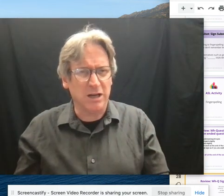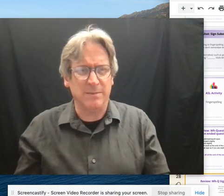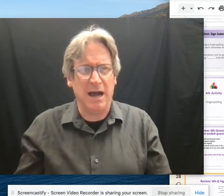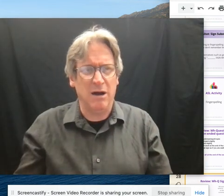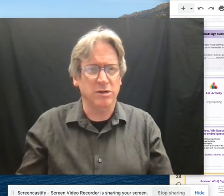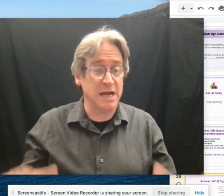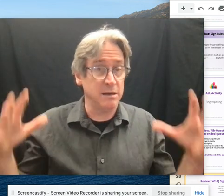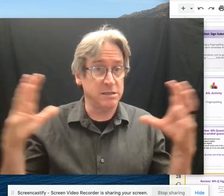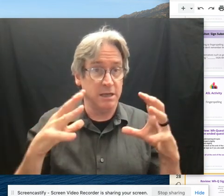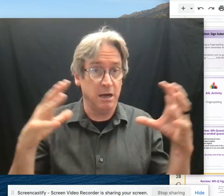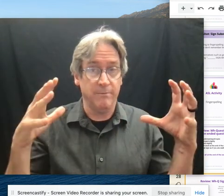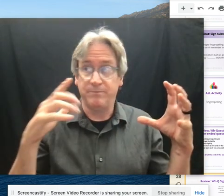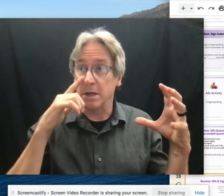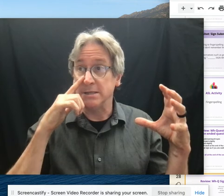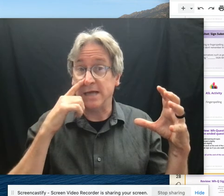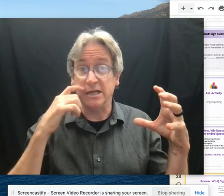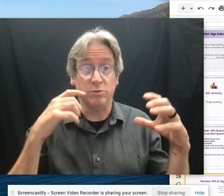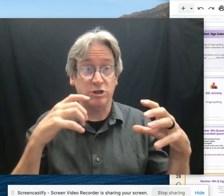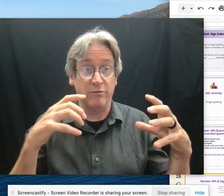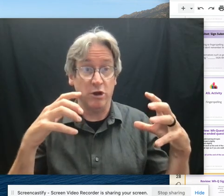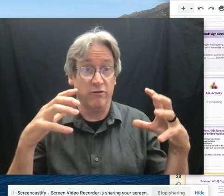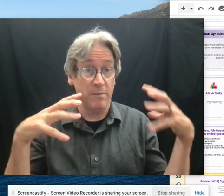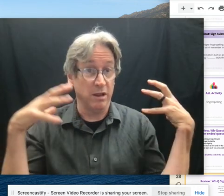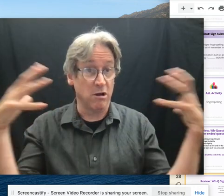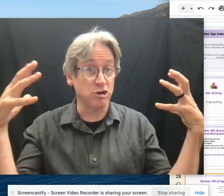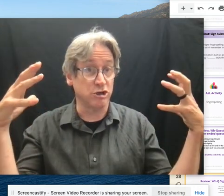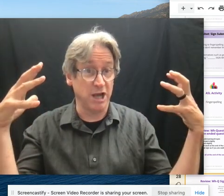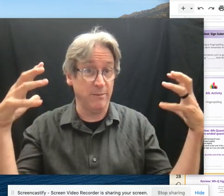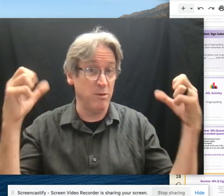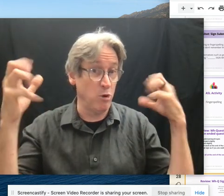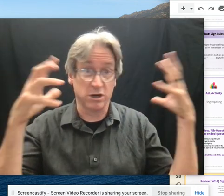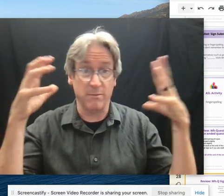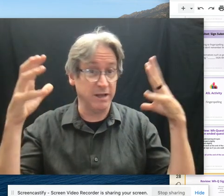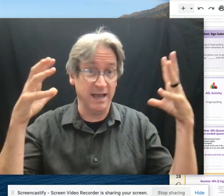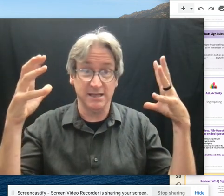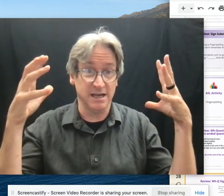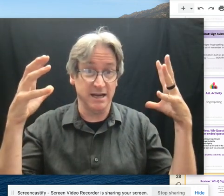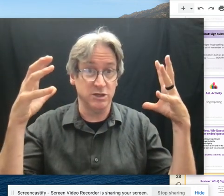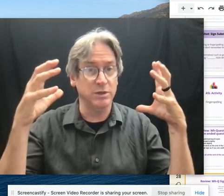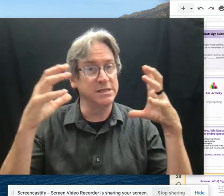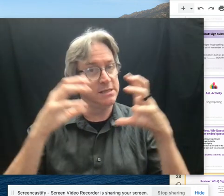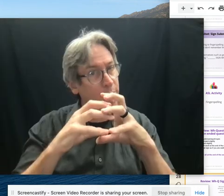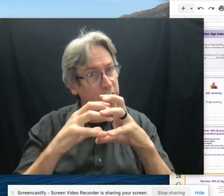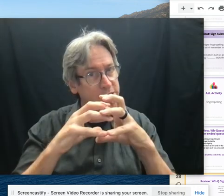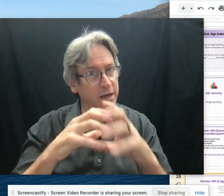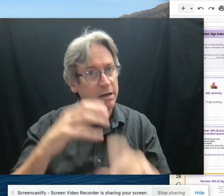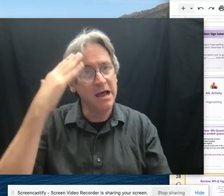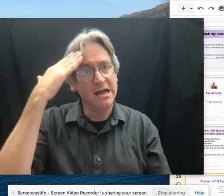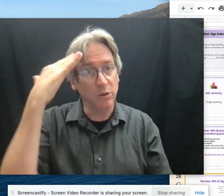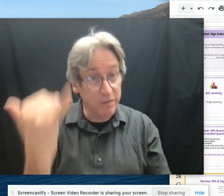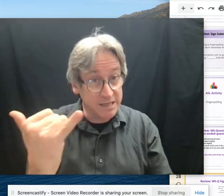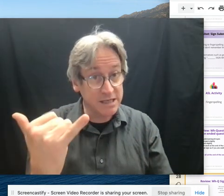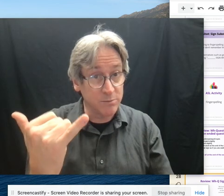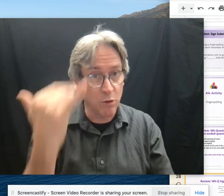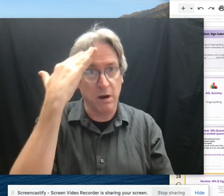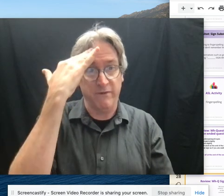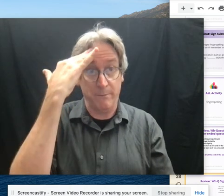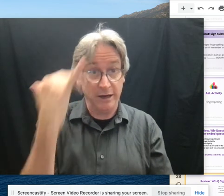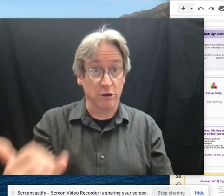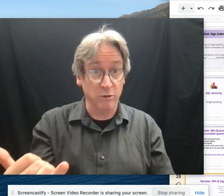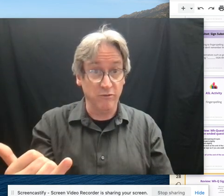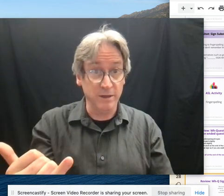like we've talked about how signs will generally go from the larger shape, the more complicated sign, to this simpler sign. So this is